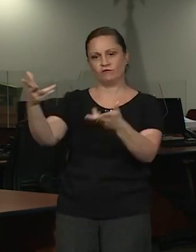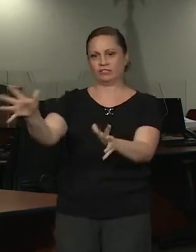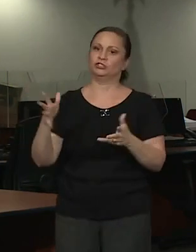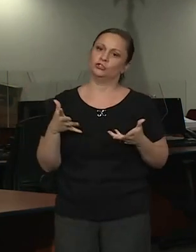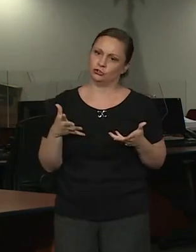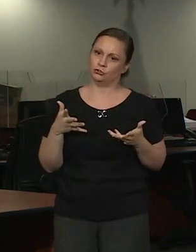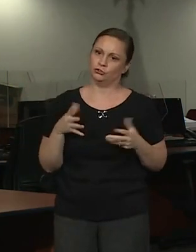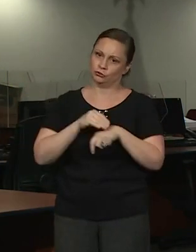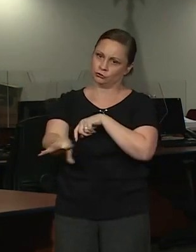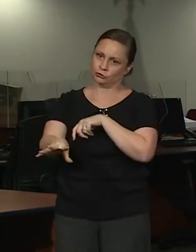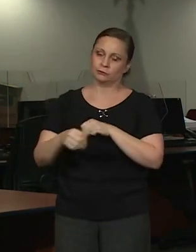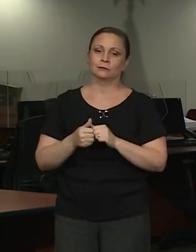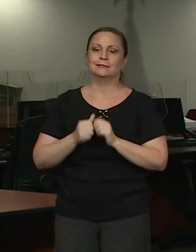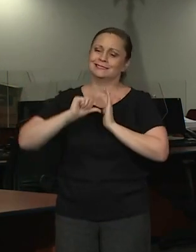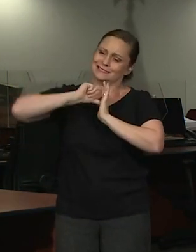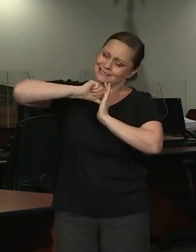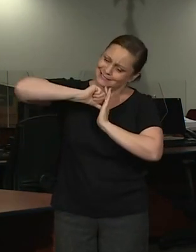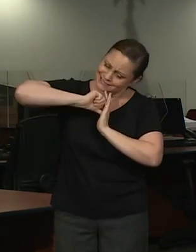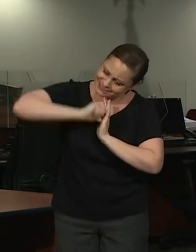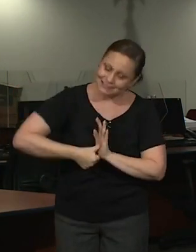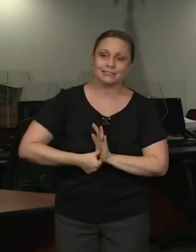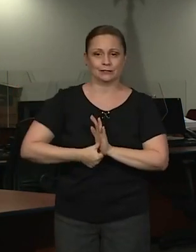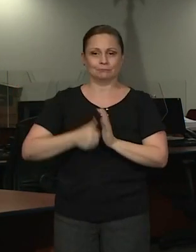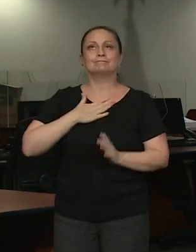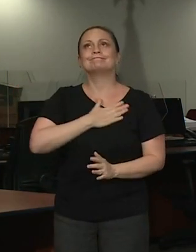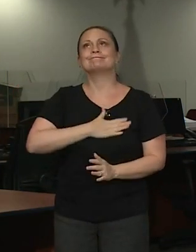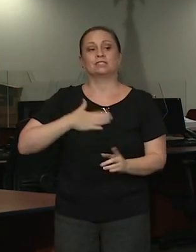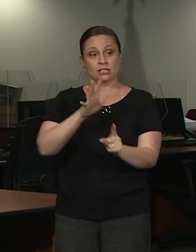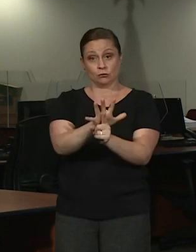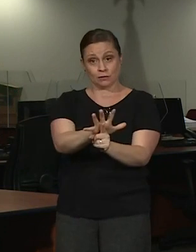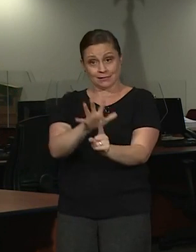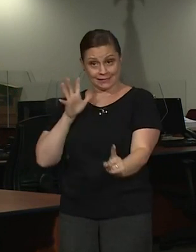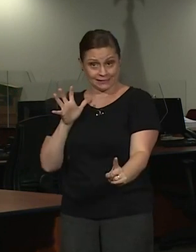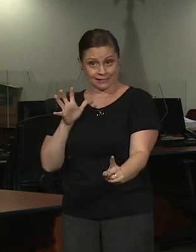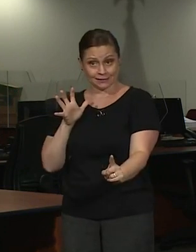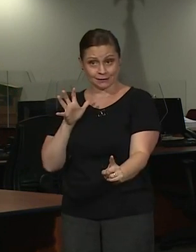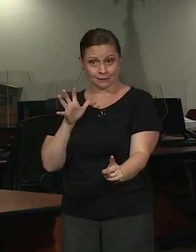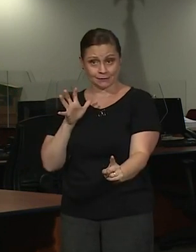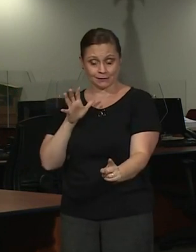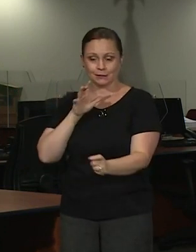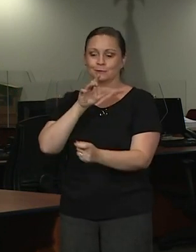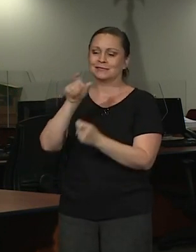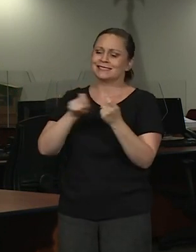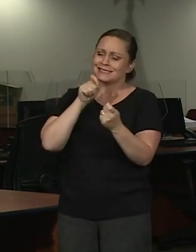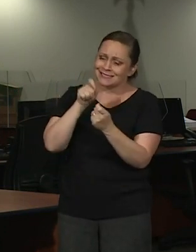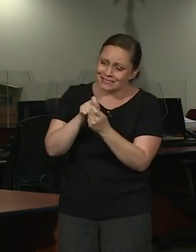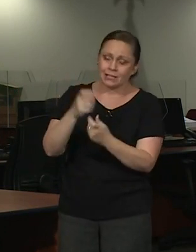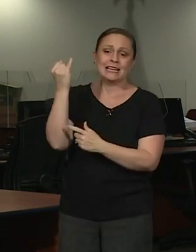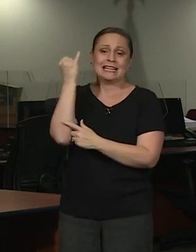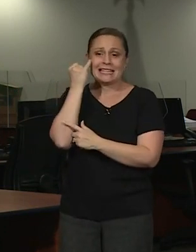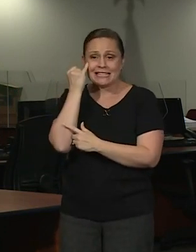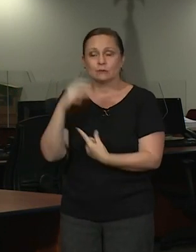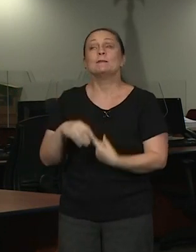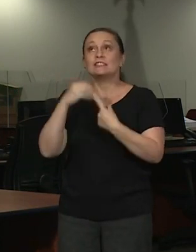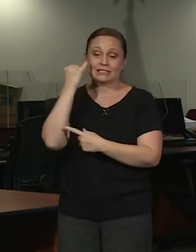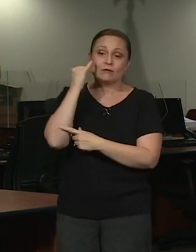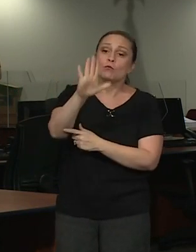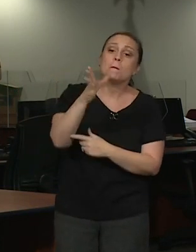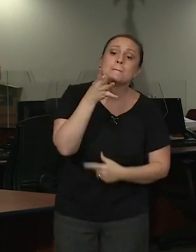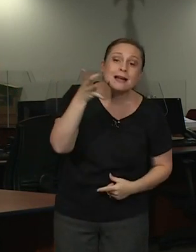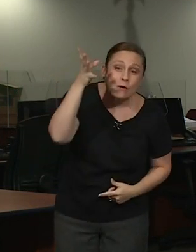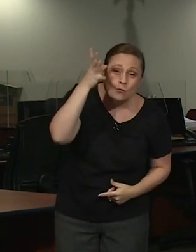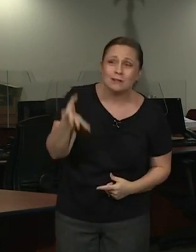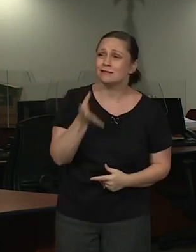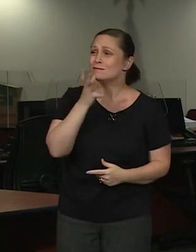urgent terms, keep that social distance. Keep that distance, particularly if it's your parents, your grandparents,